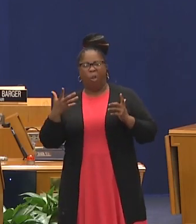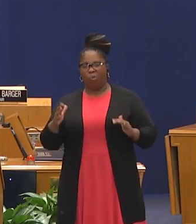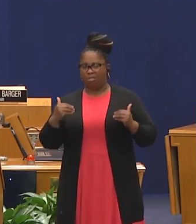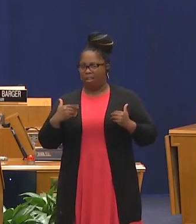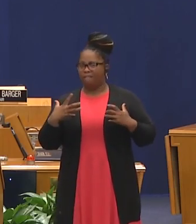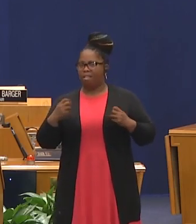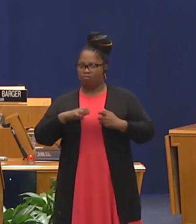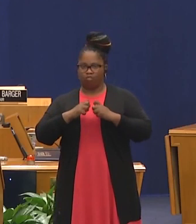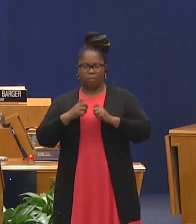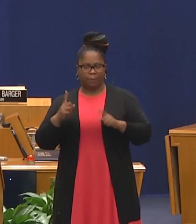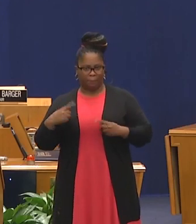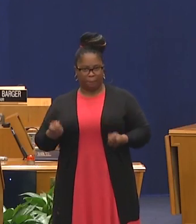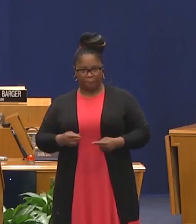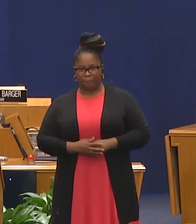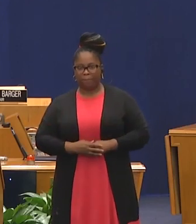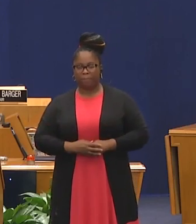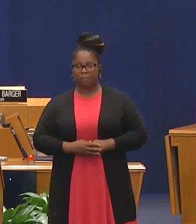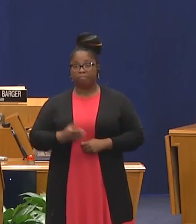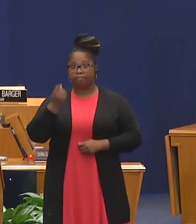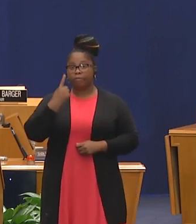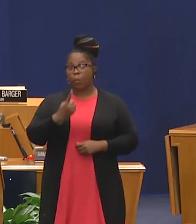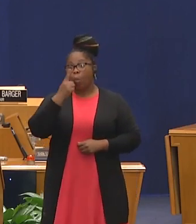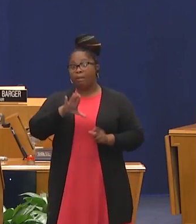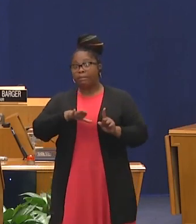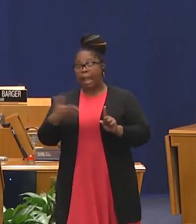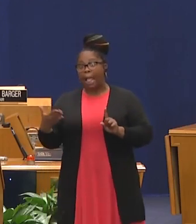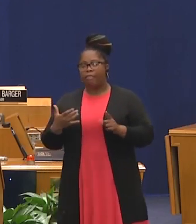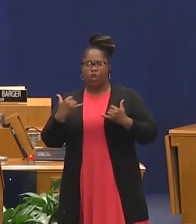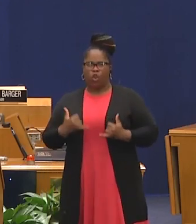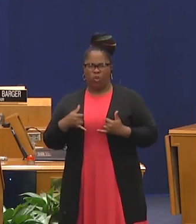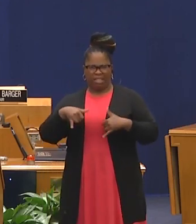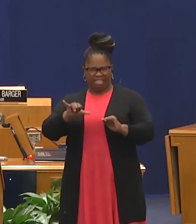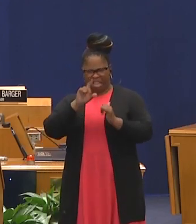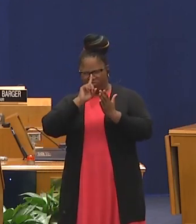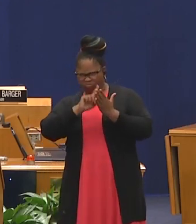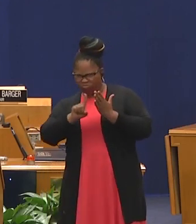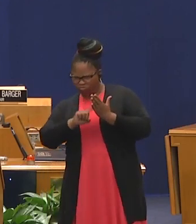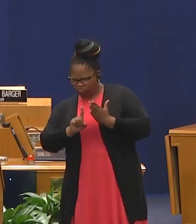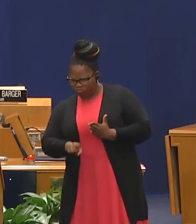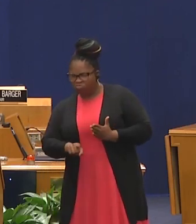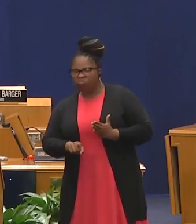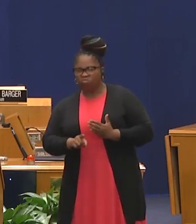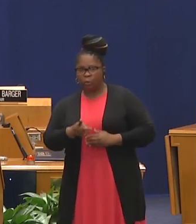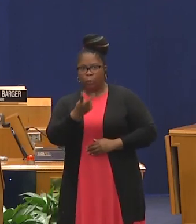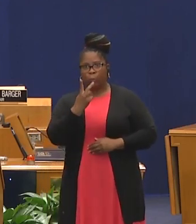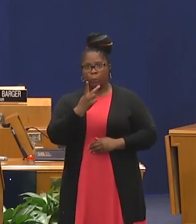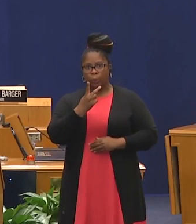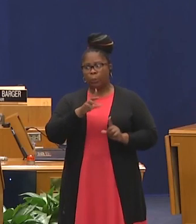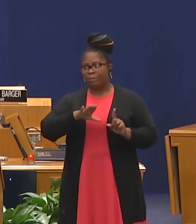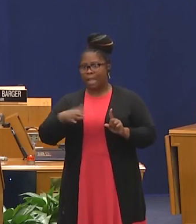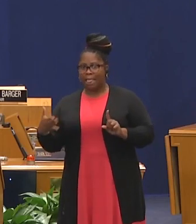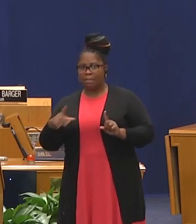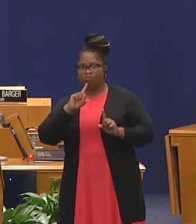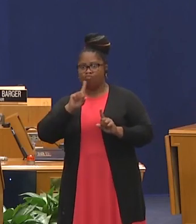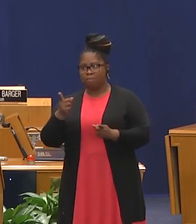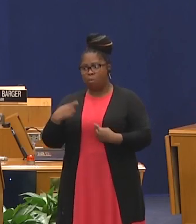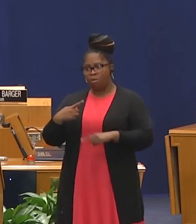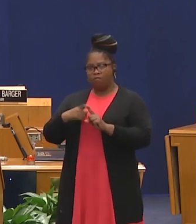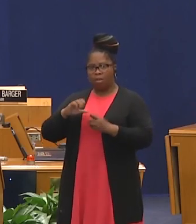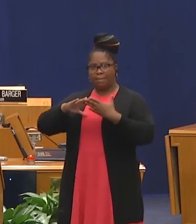conditions. We do have 1 death that's still under investigation, and there are 2 cases that were reported by the City of